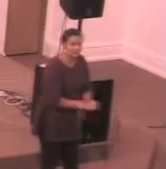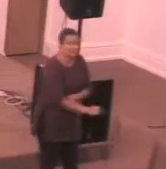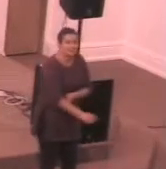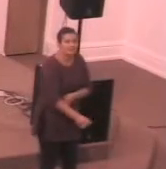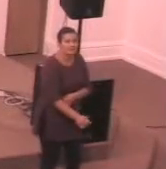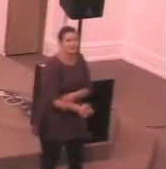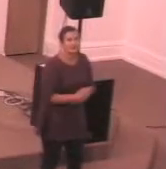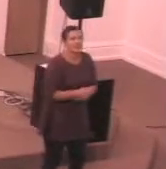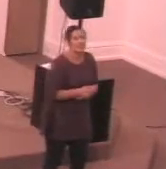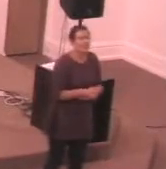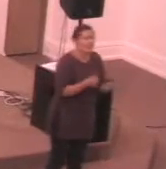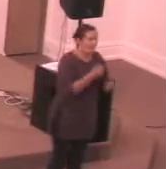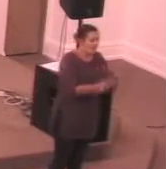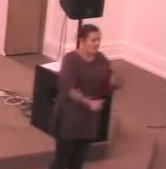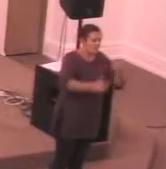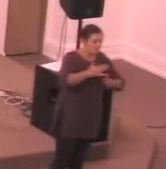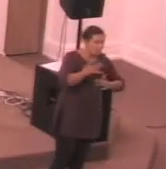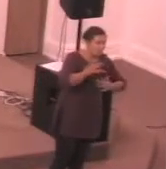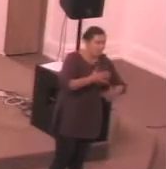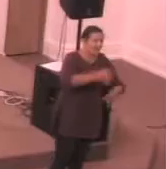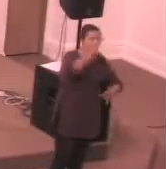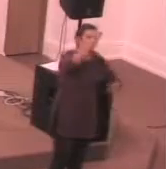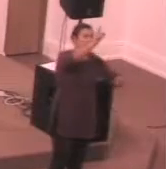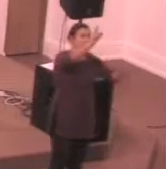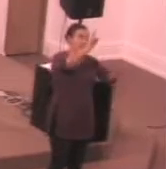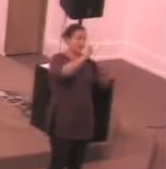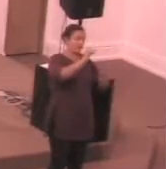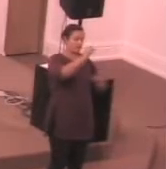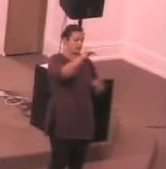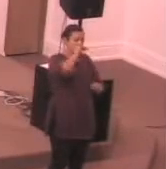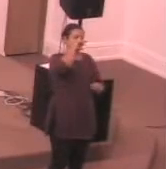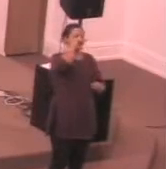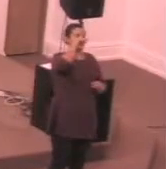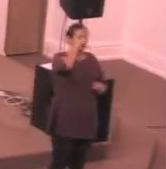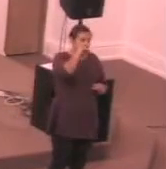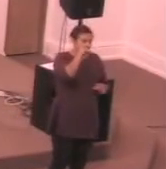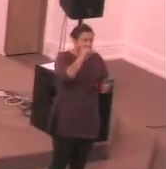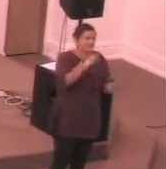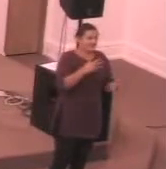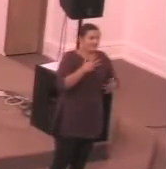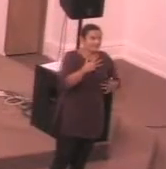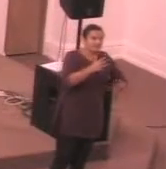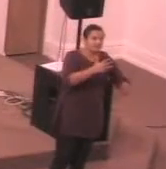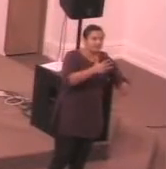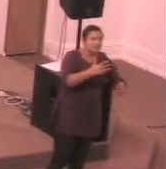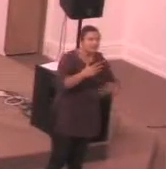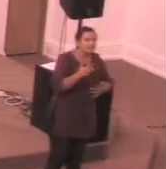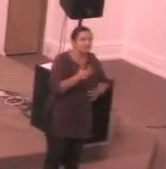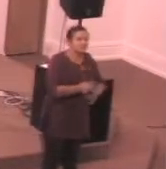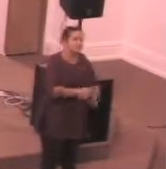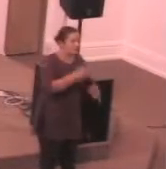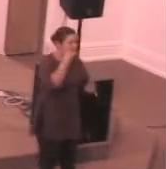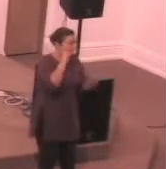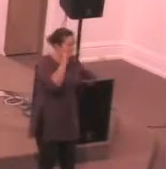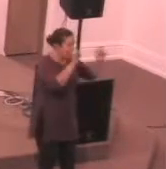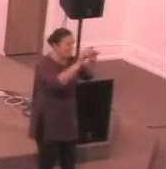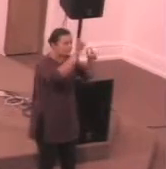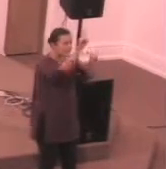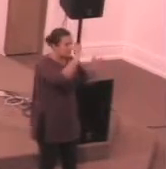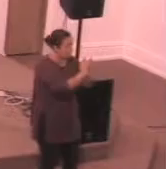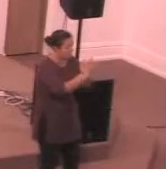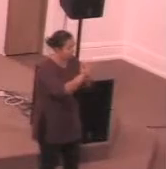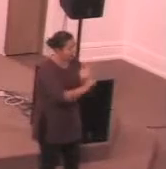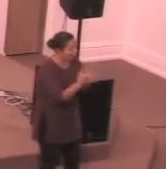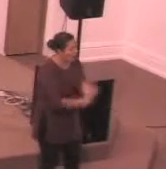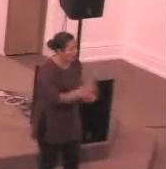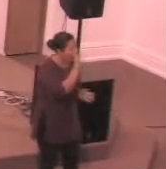Giver of every breath I breathe, author of all eternity, giver of